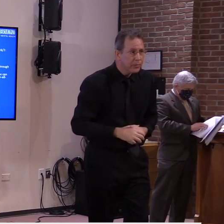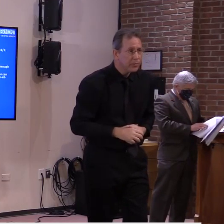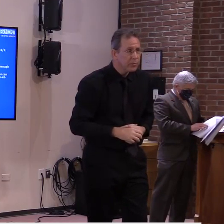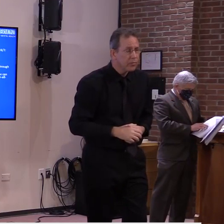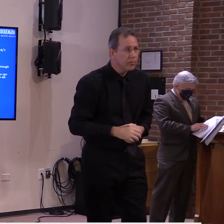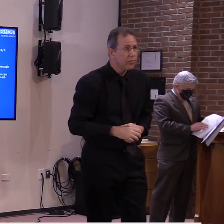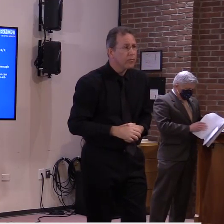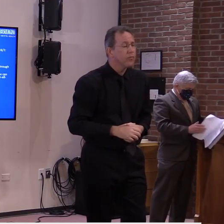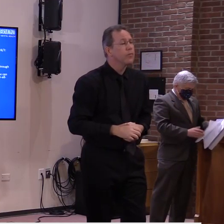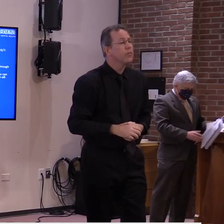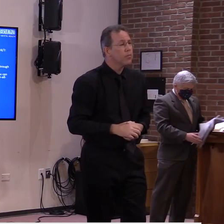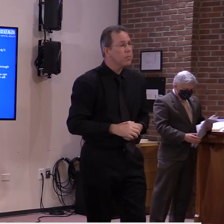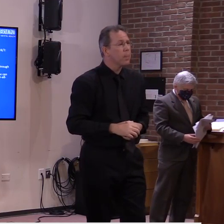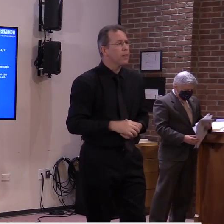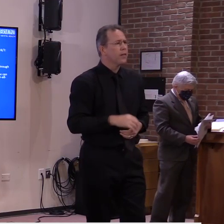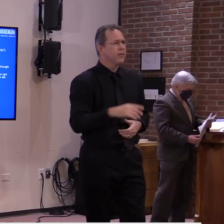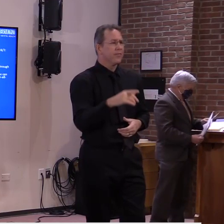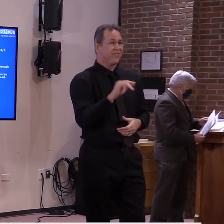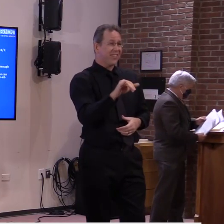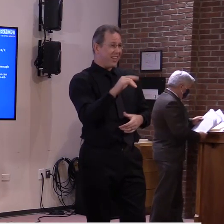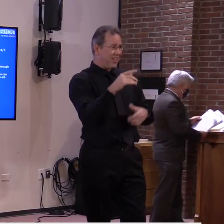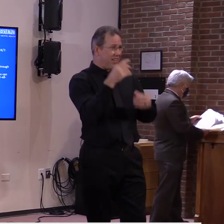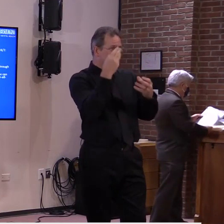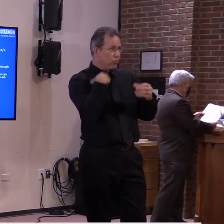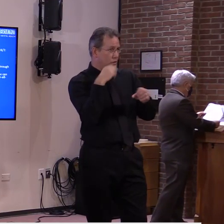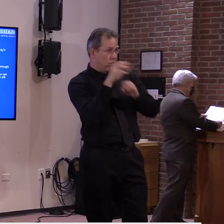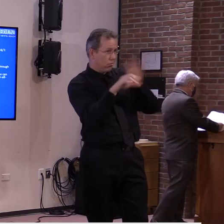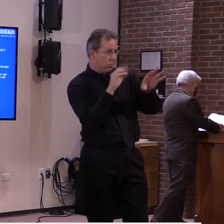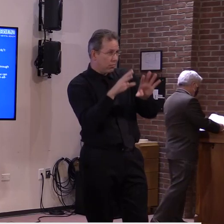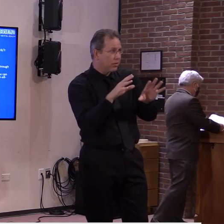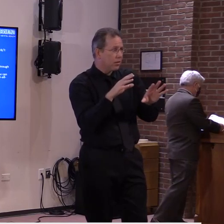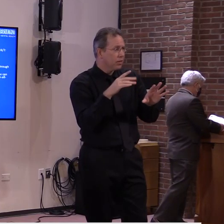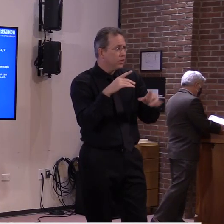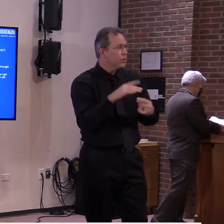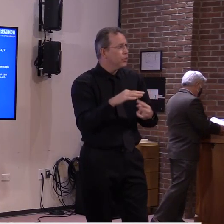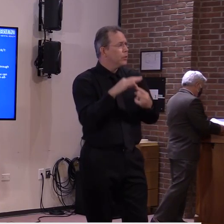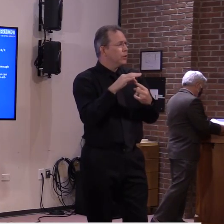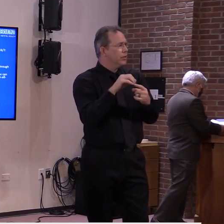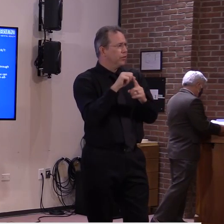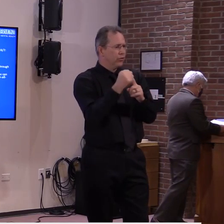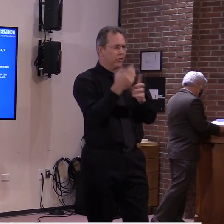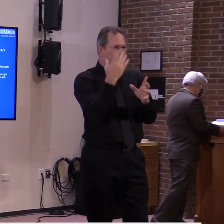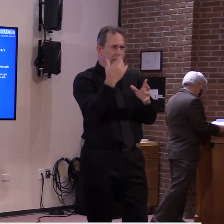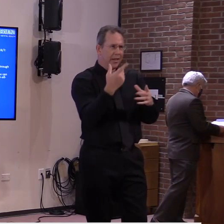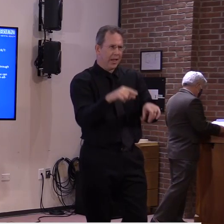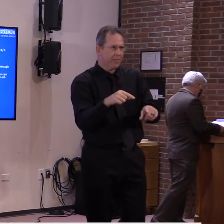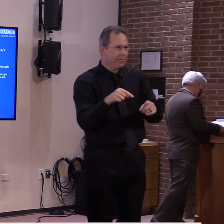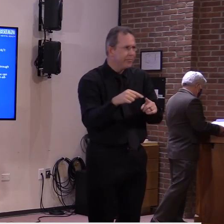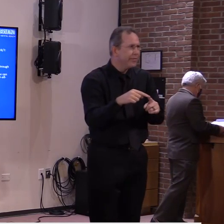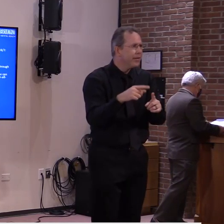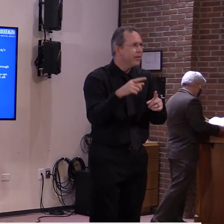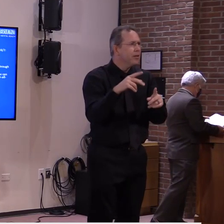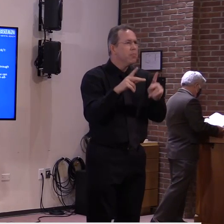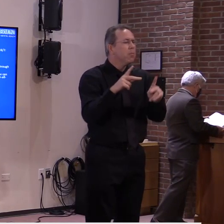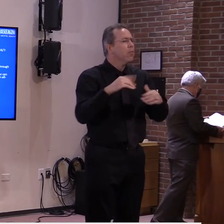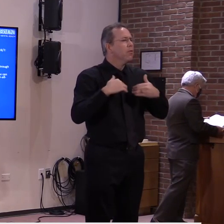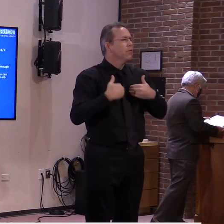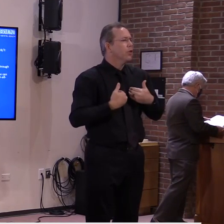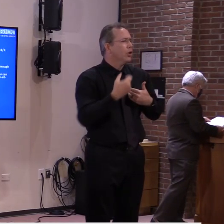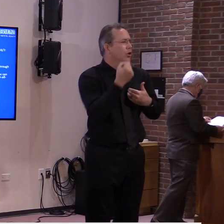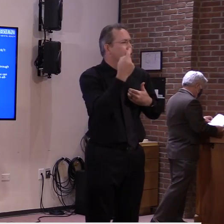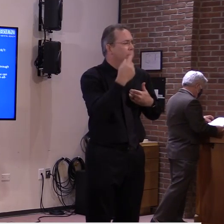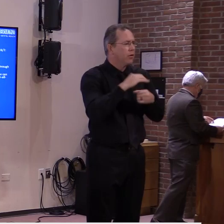move the finish line. The acute crisis has been replaced with chronic fatigue. We're tired of dealing with uncertainties without